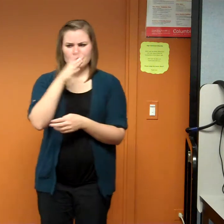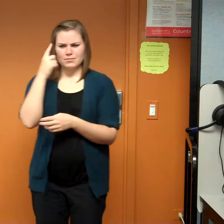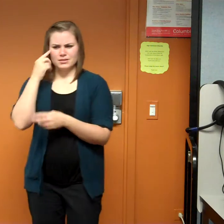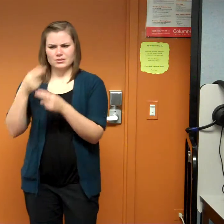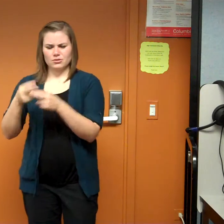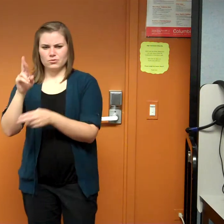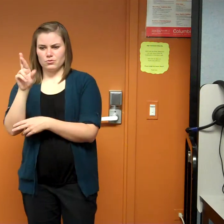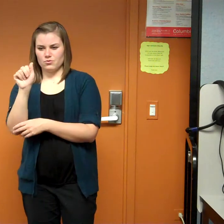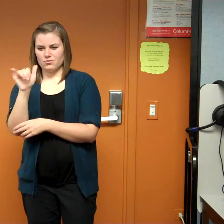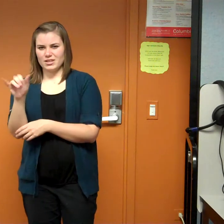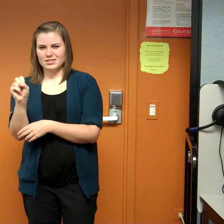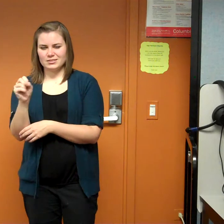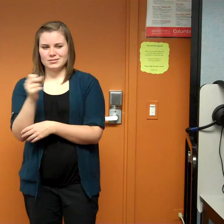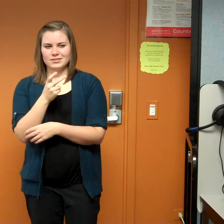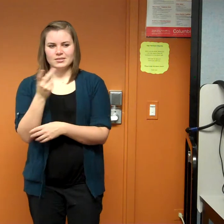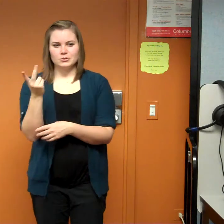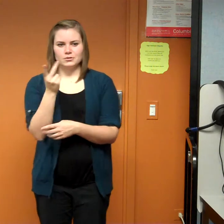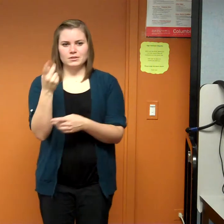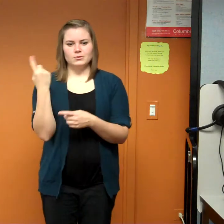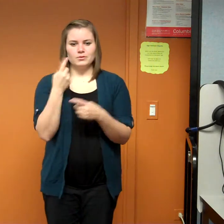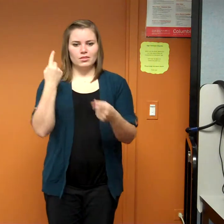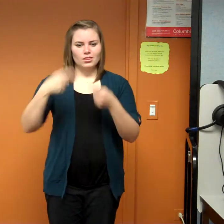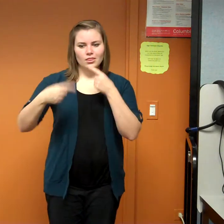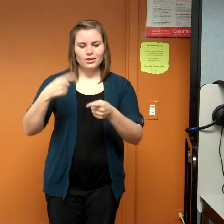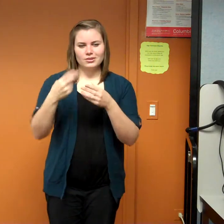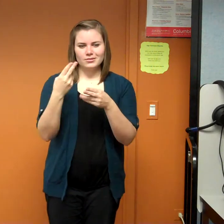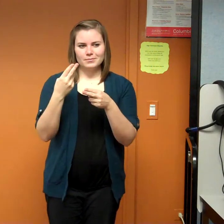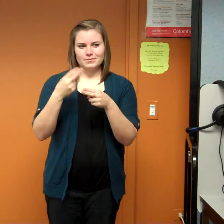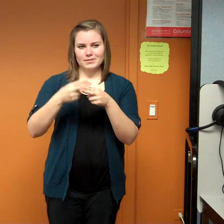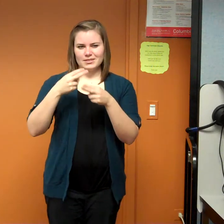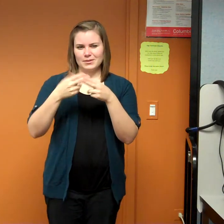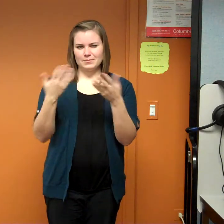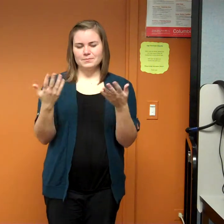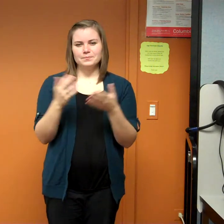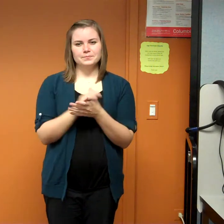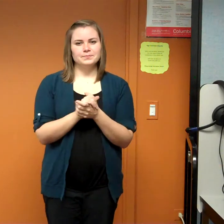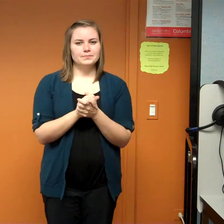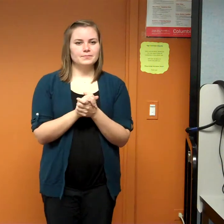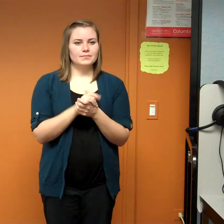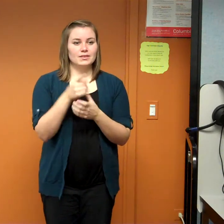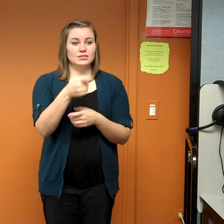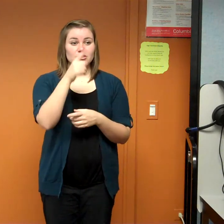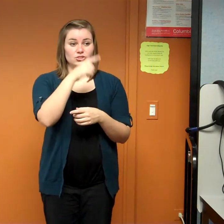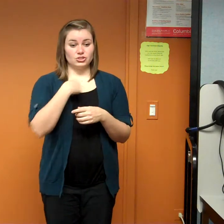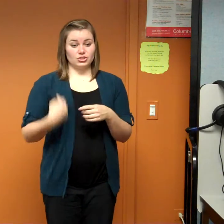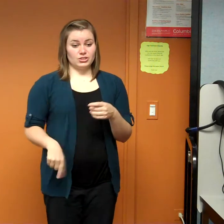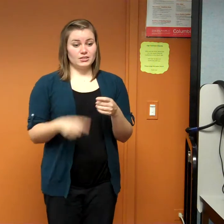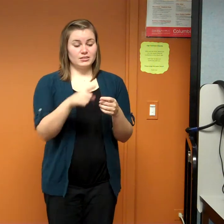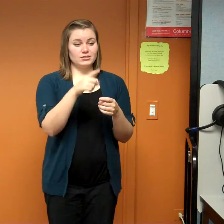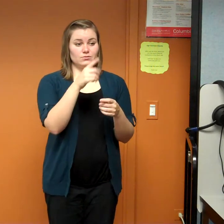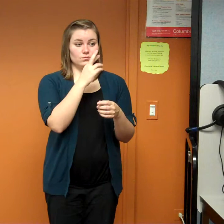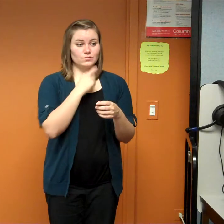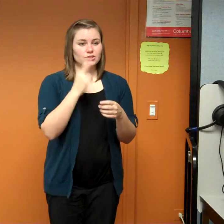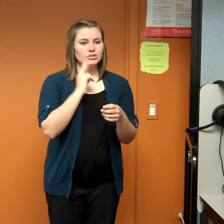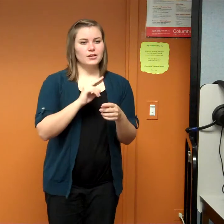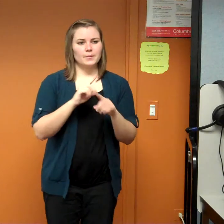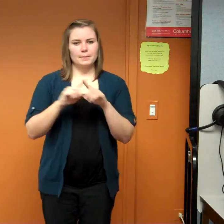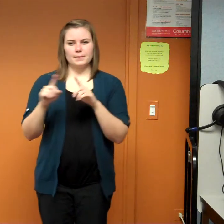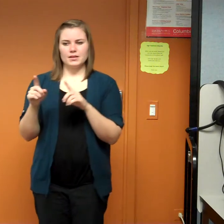something we always argue about, is what the name of this restaurant is. Because it was a Chinese restaurant, but it was a white guy's name, so that was kind of unique. And